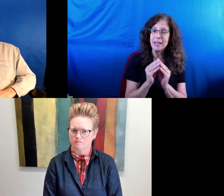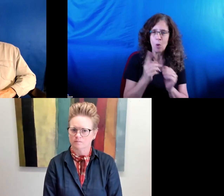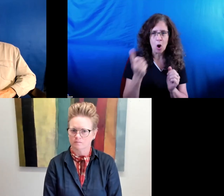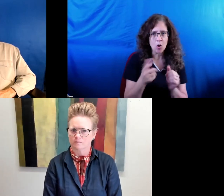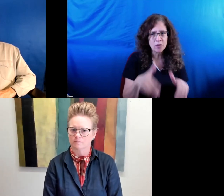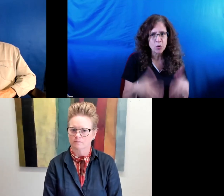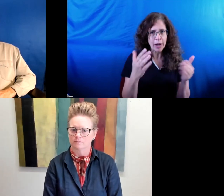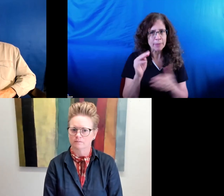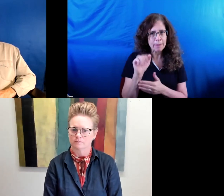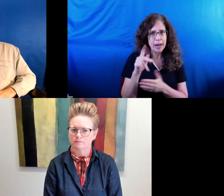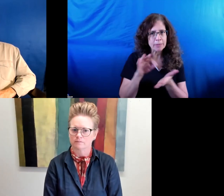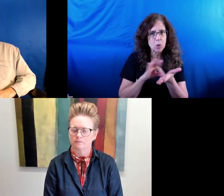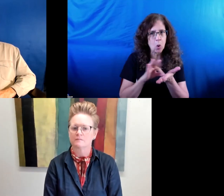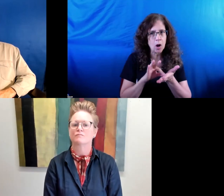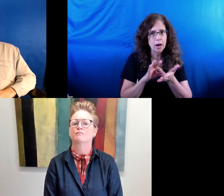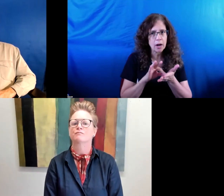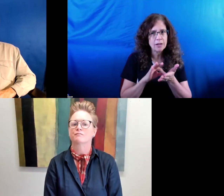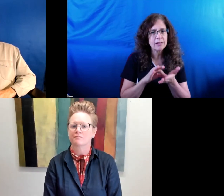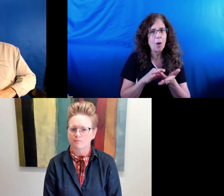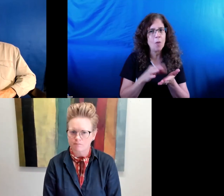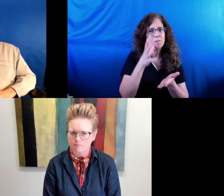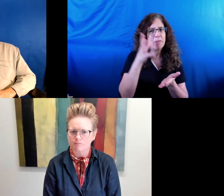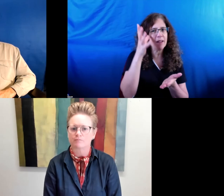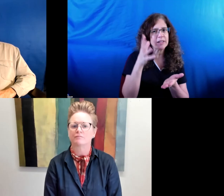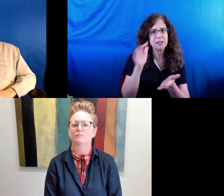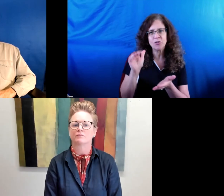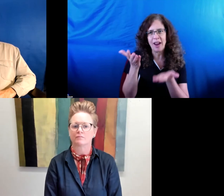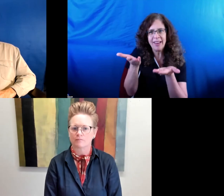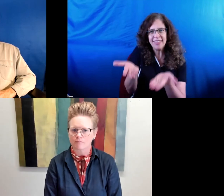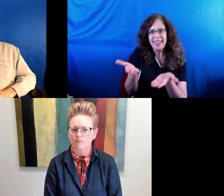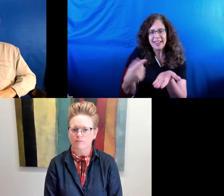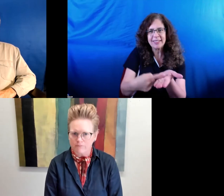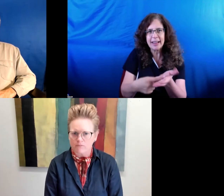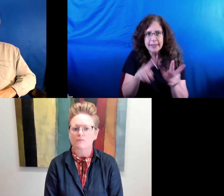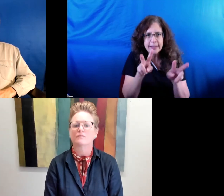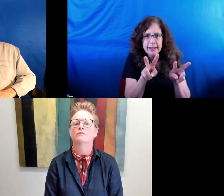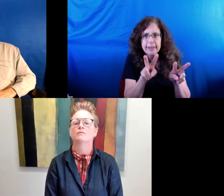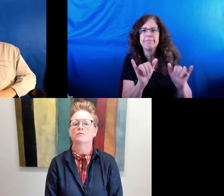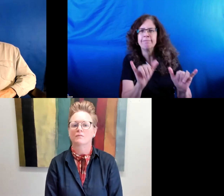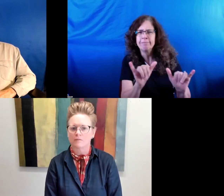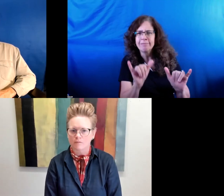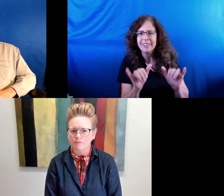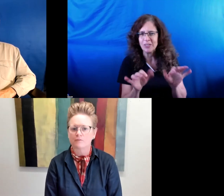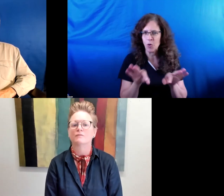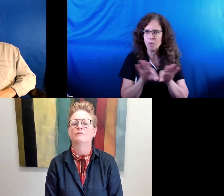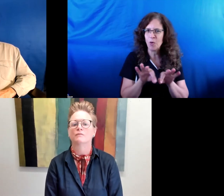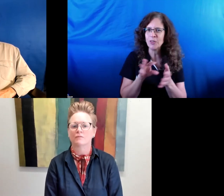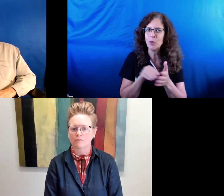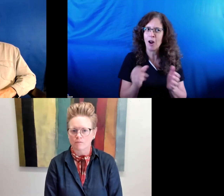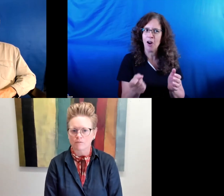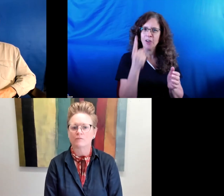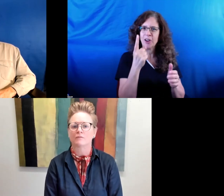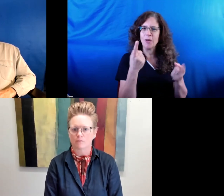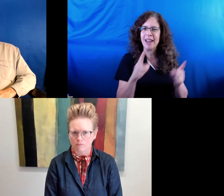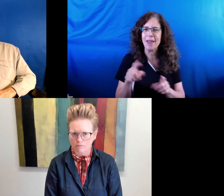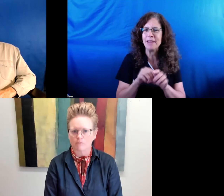more IEP meetings, they always bring up the MAP scores, and the parent and the child are there and they can see